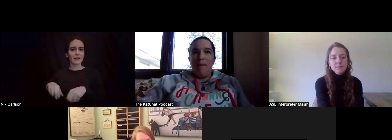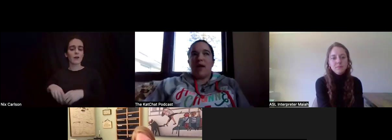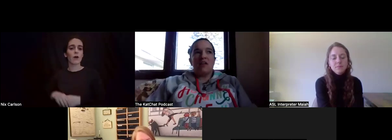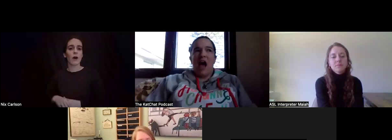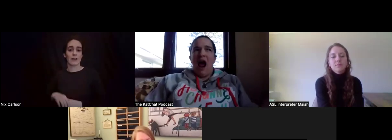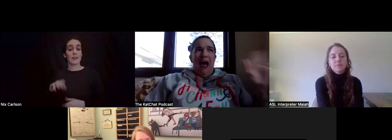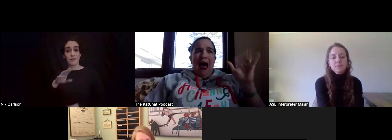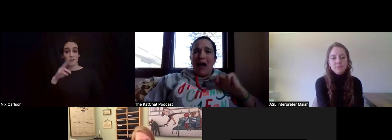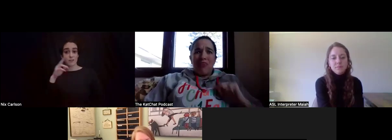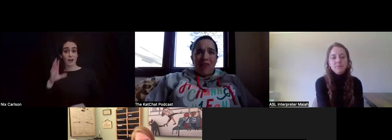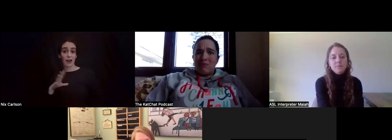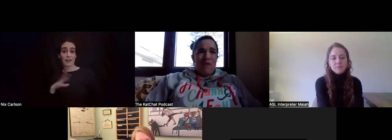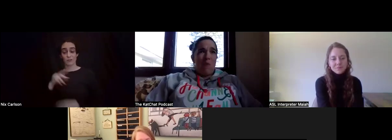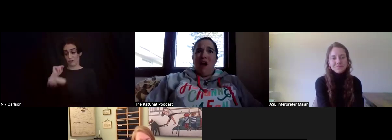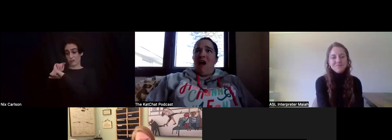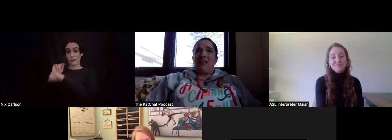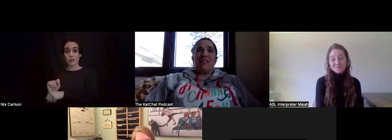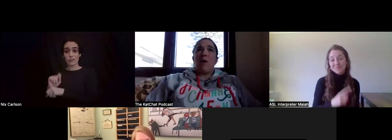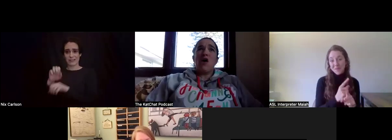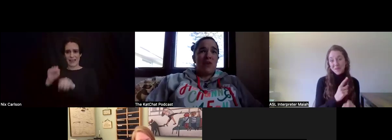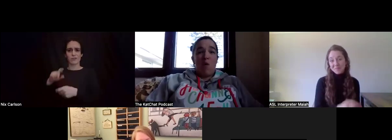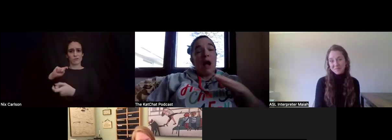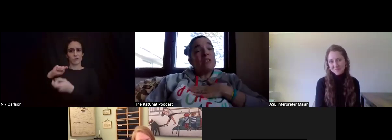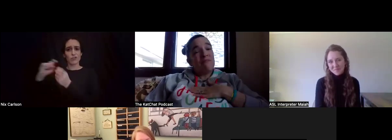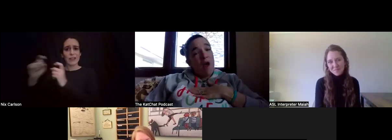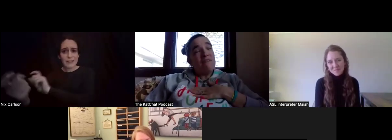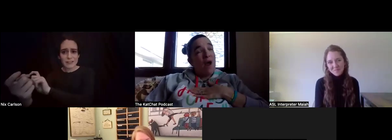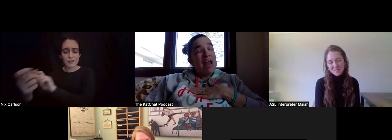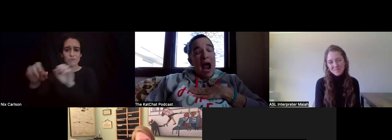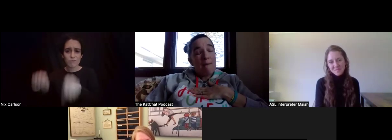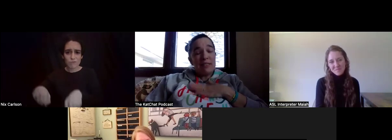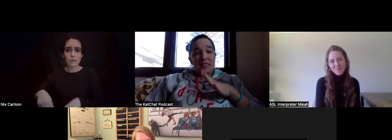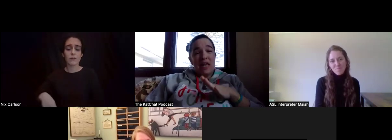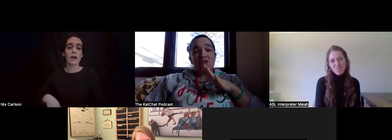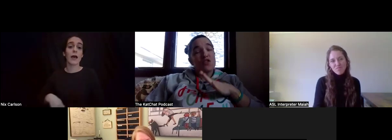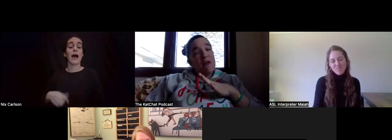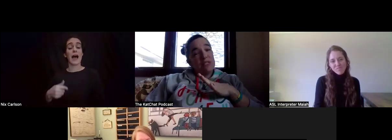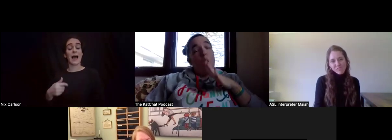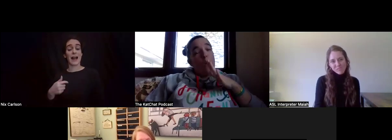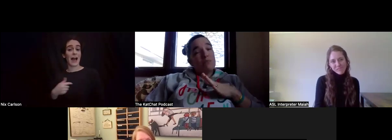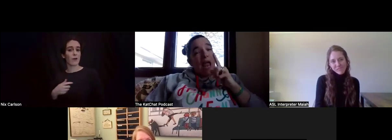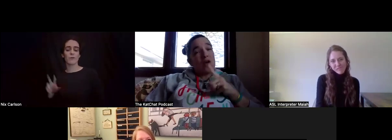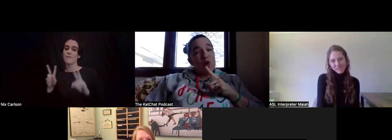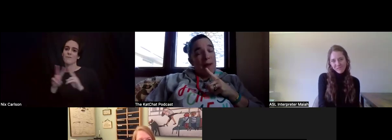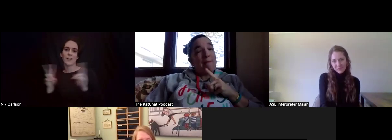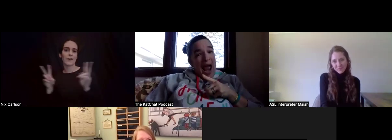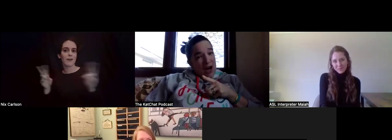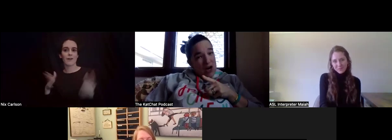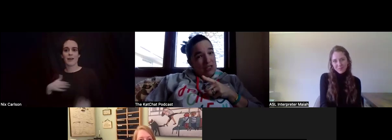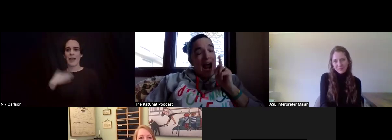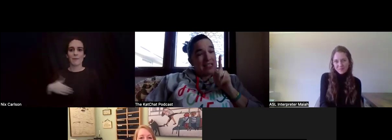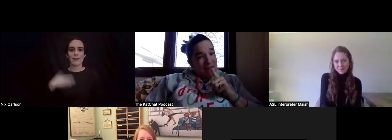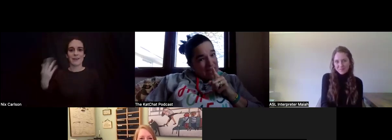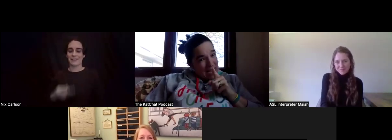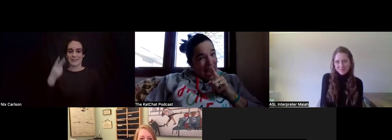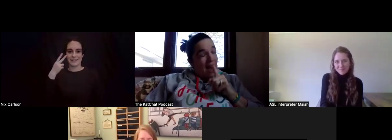modify it because That's right. I thought that when I was this is the perfect movie. I was very, very happy to see the Chiefs were playing Green Bay